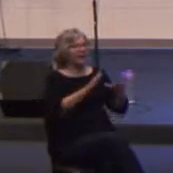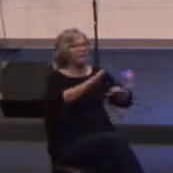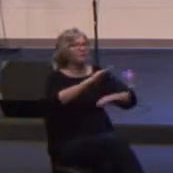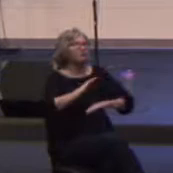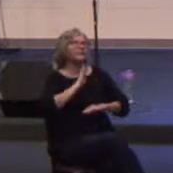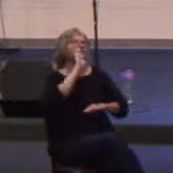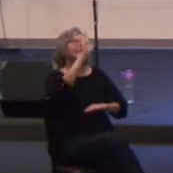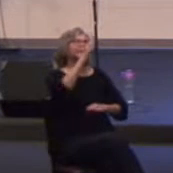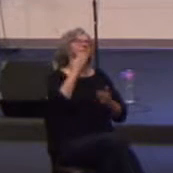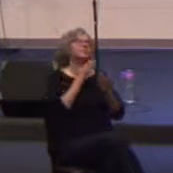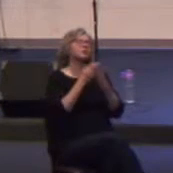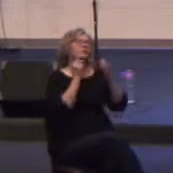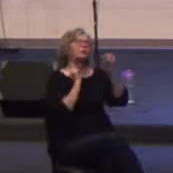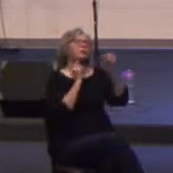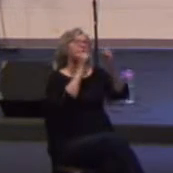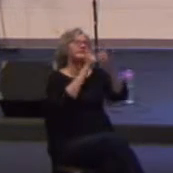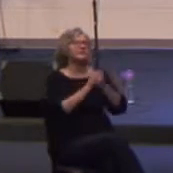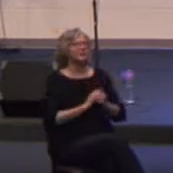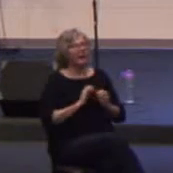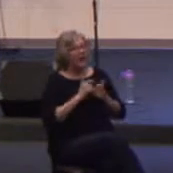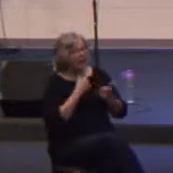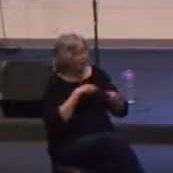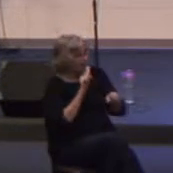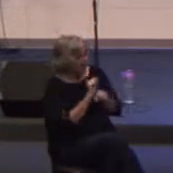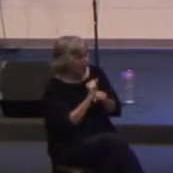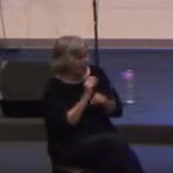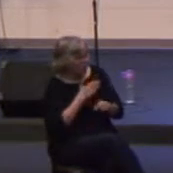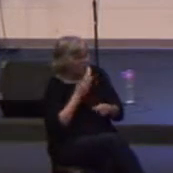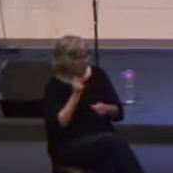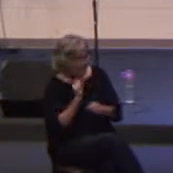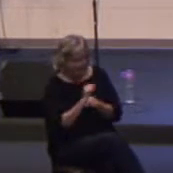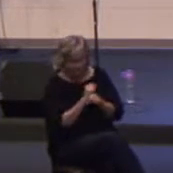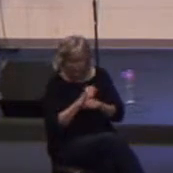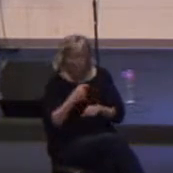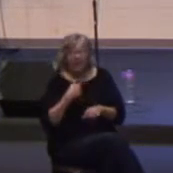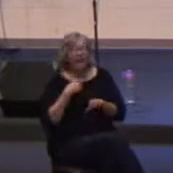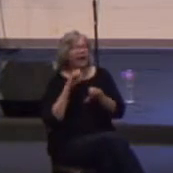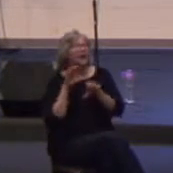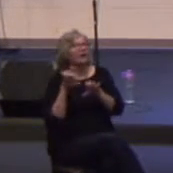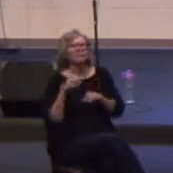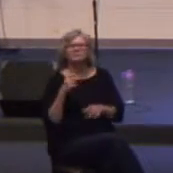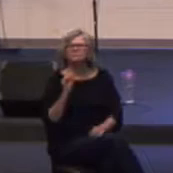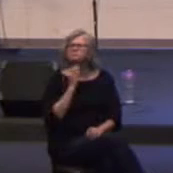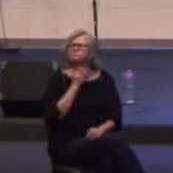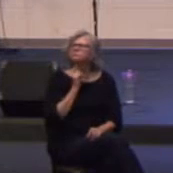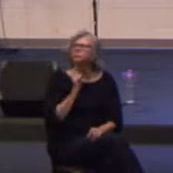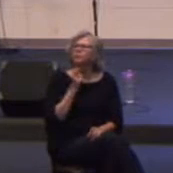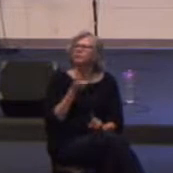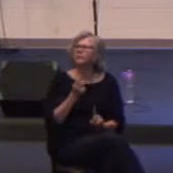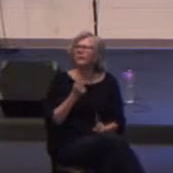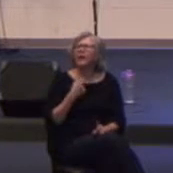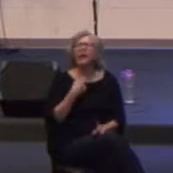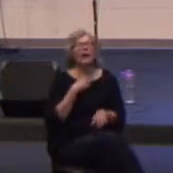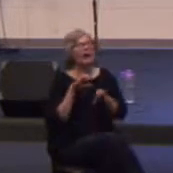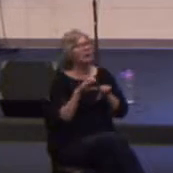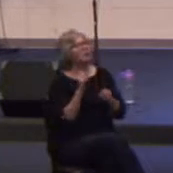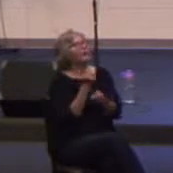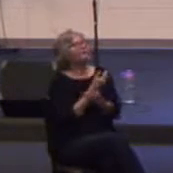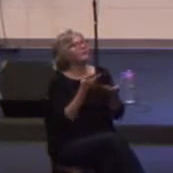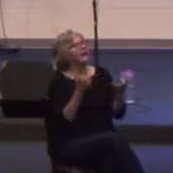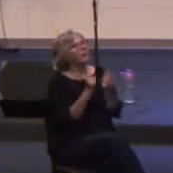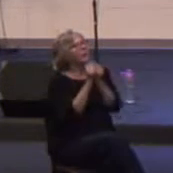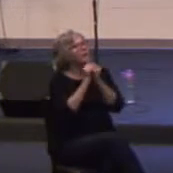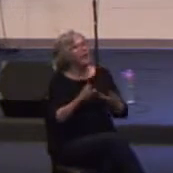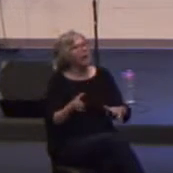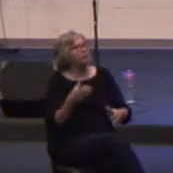purposes." How do I work out my salvation with fear and trembling, Paul? I do everything, I wonder where he got this, without grumbling